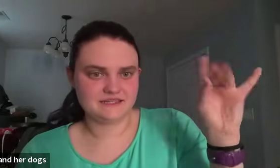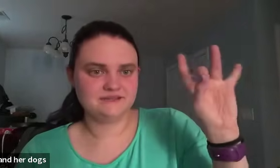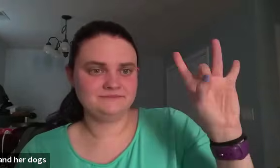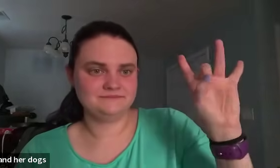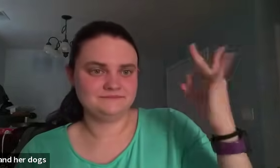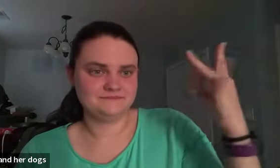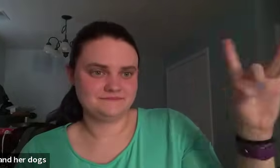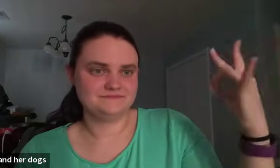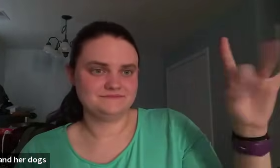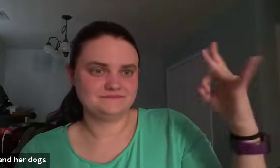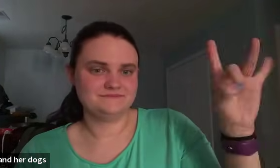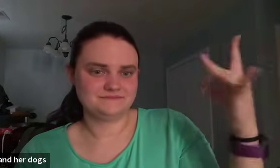18,